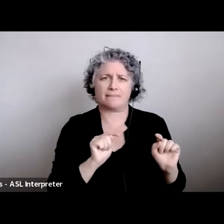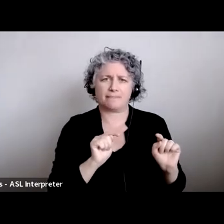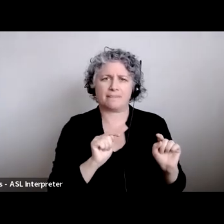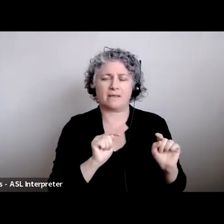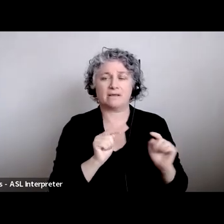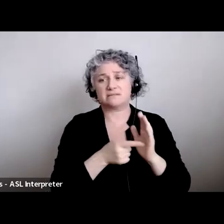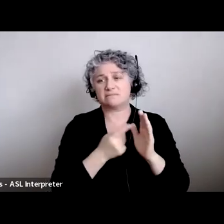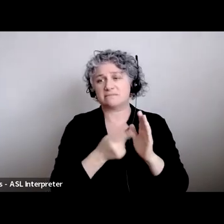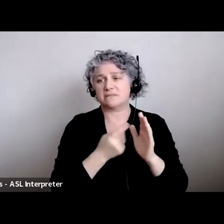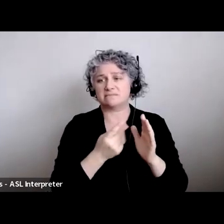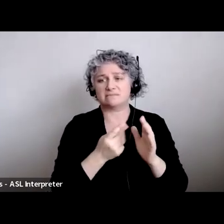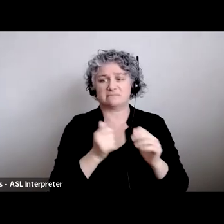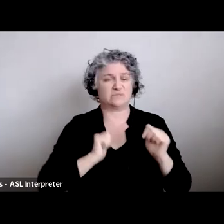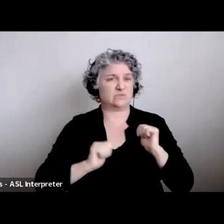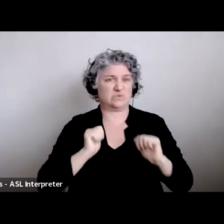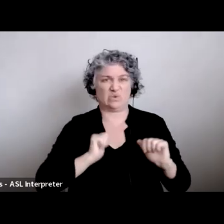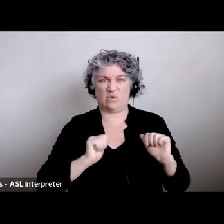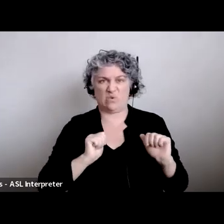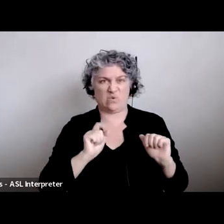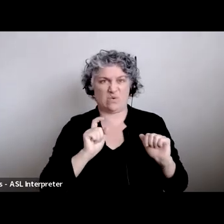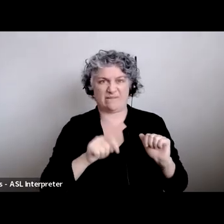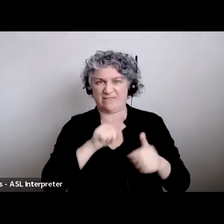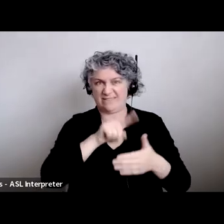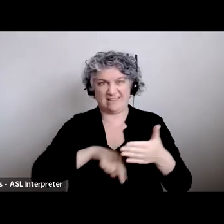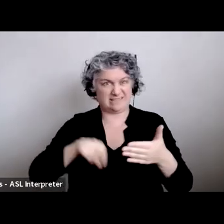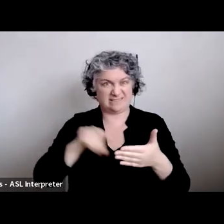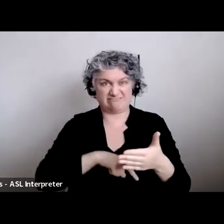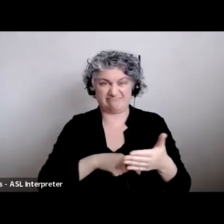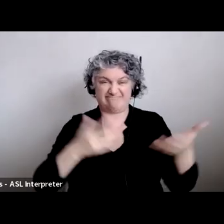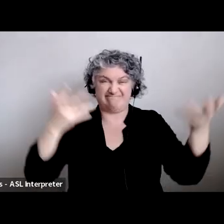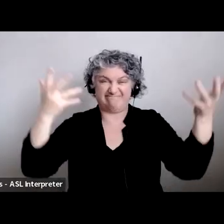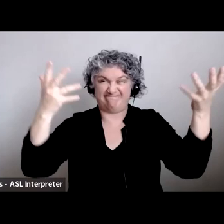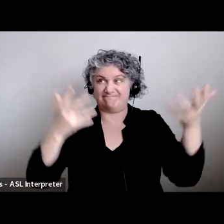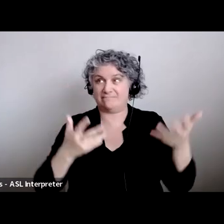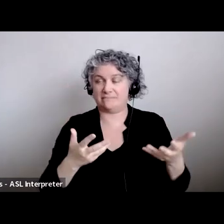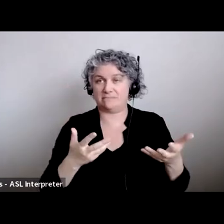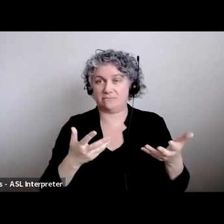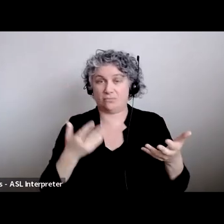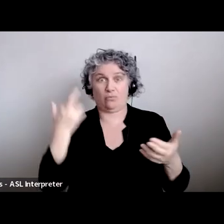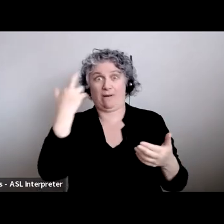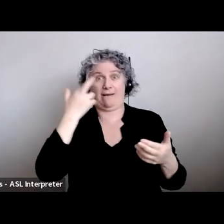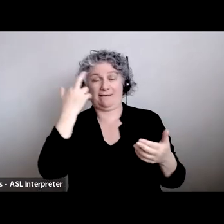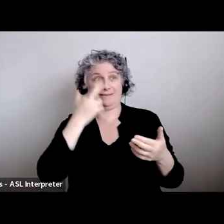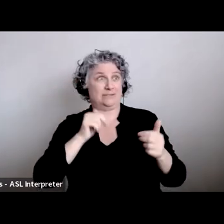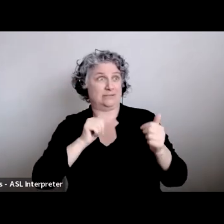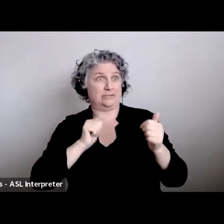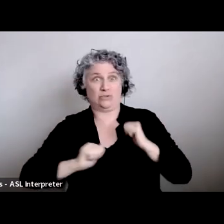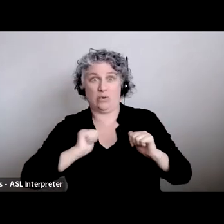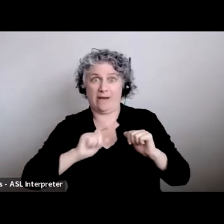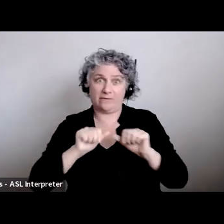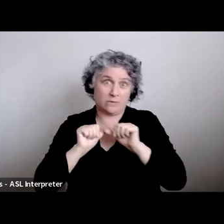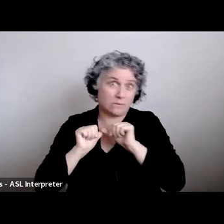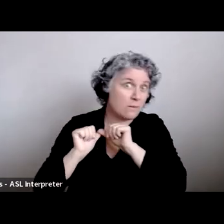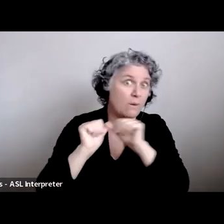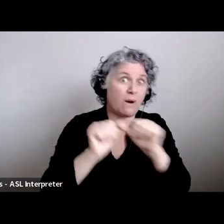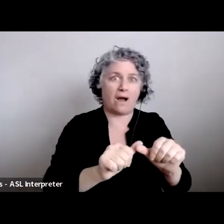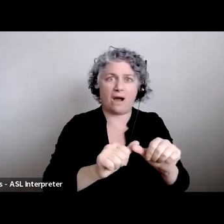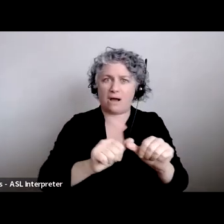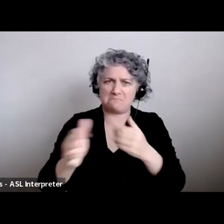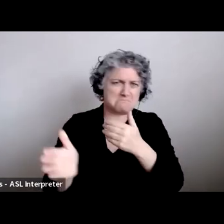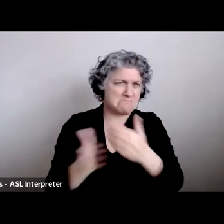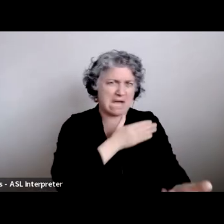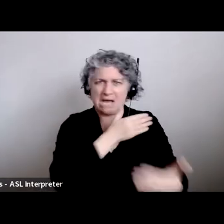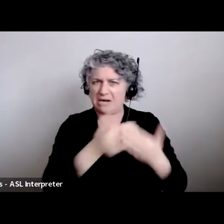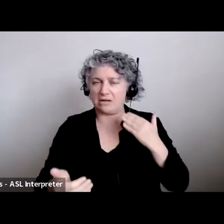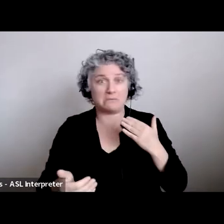had to cancel shows, and then it turns out that the show doesn't have to go on, and that's kind of a mind-blowing notion. So when there